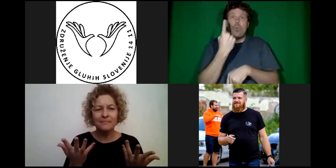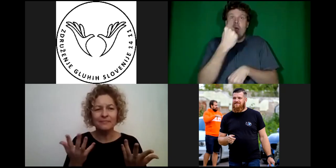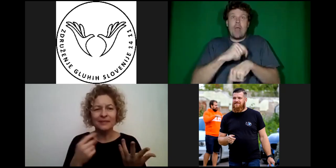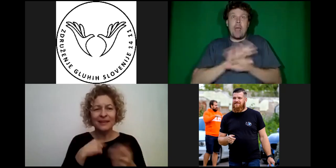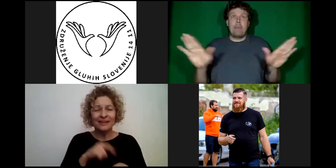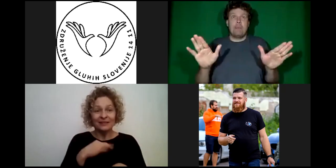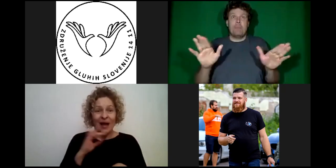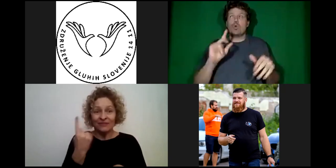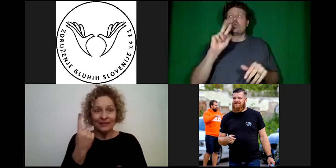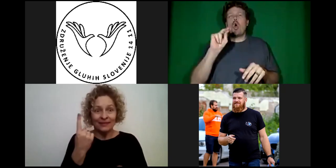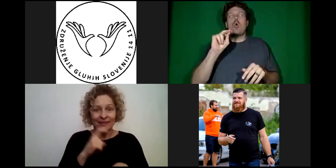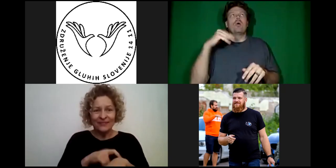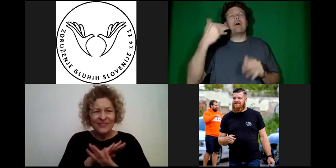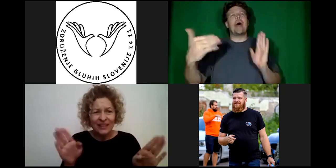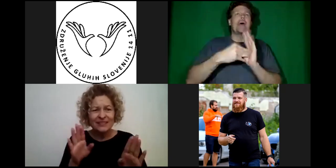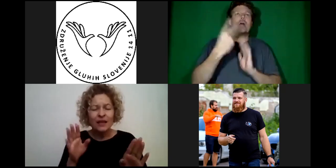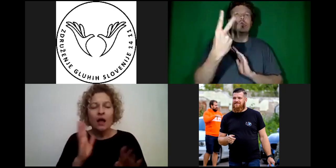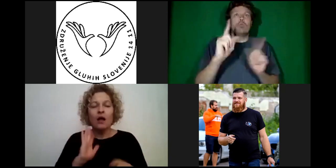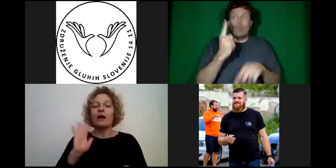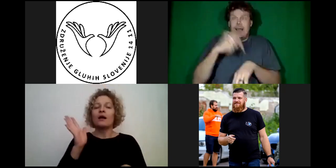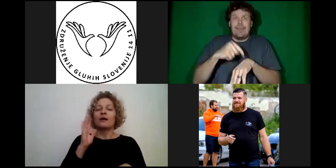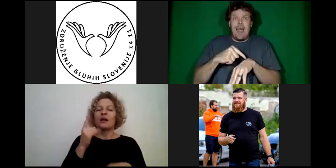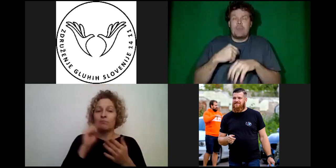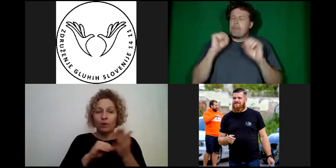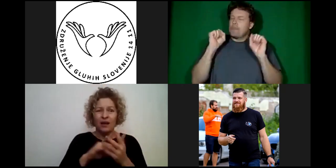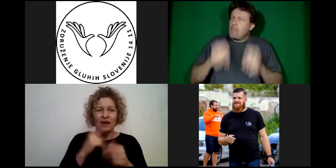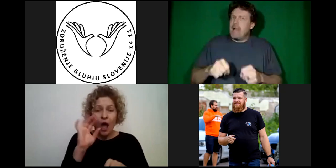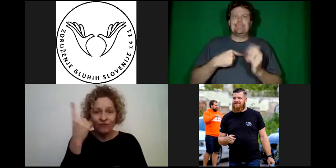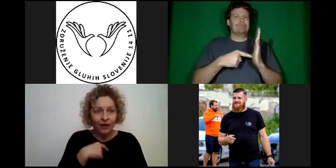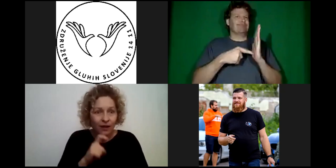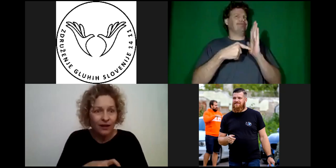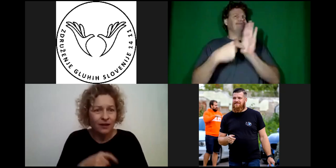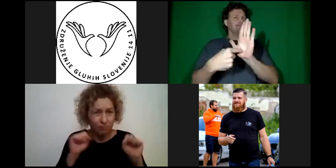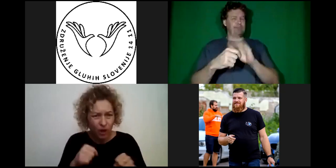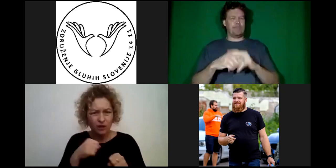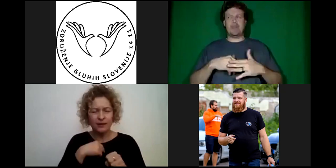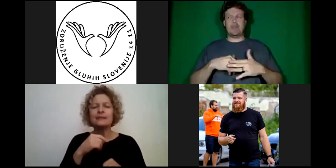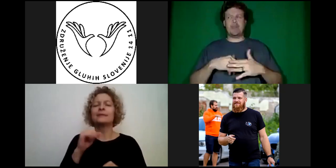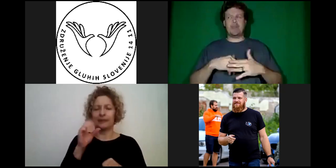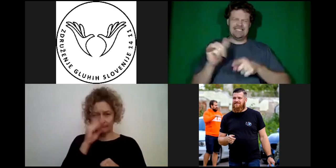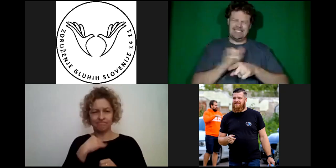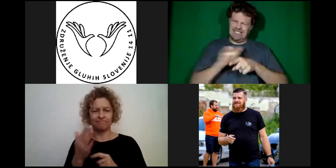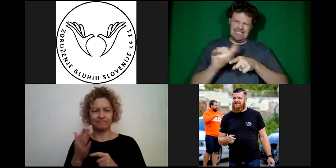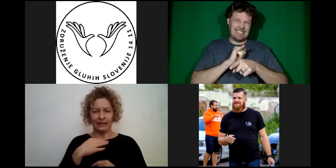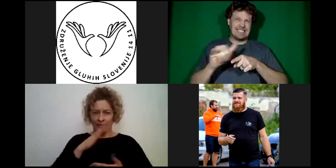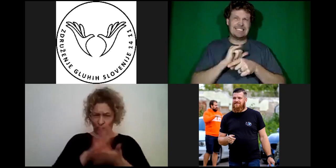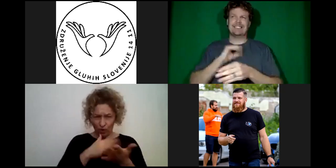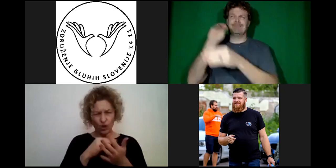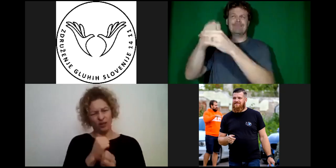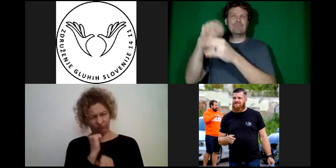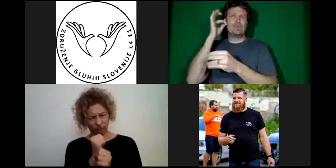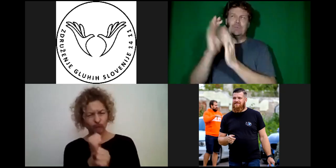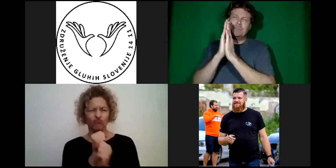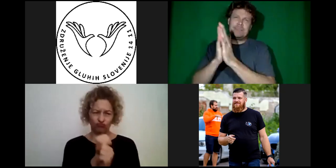could, because this was a one-off opportunity. Really the only opportunity I had to show